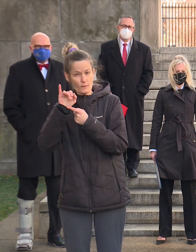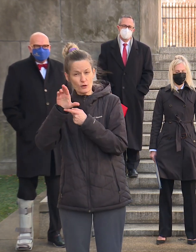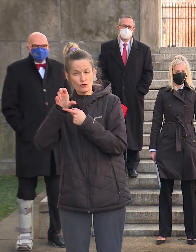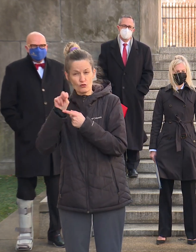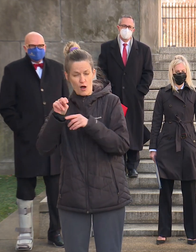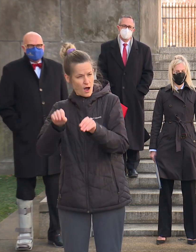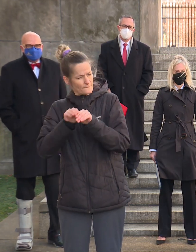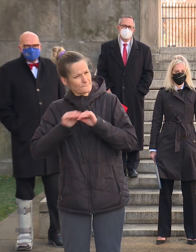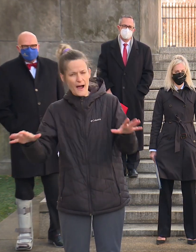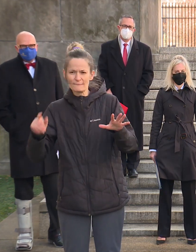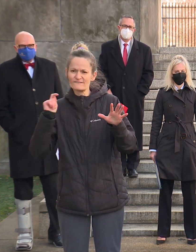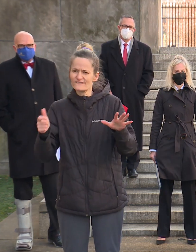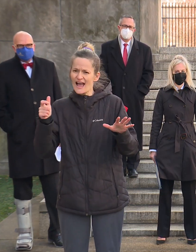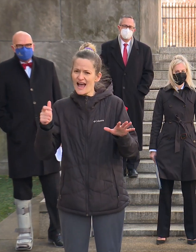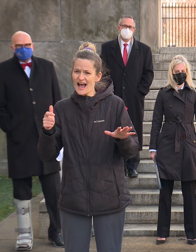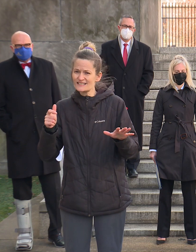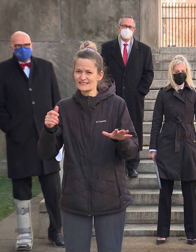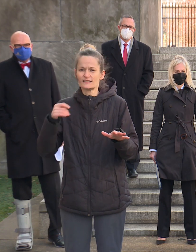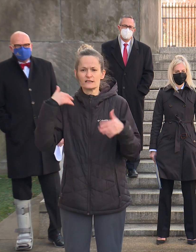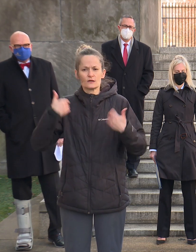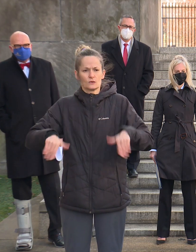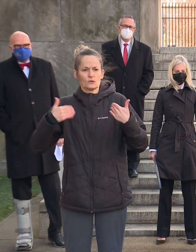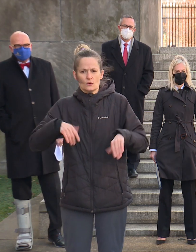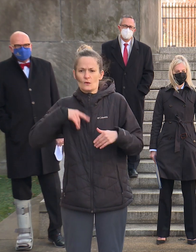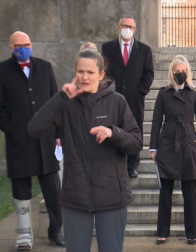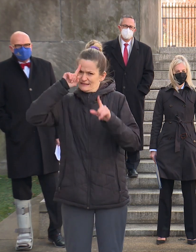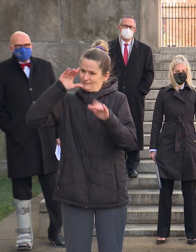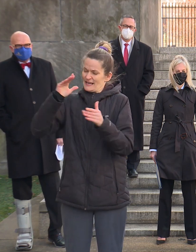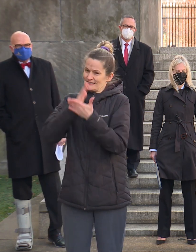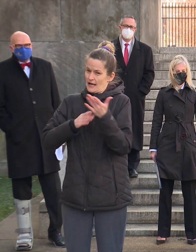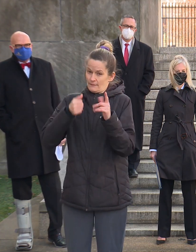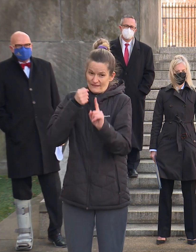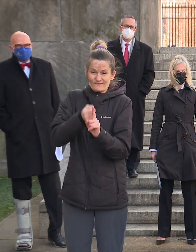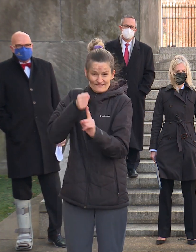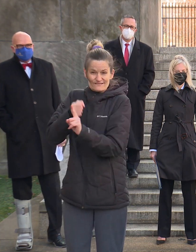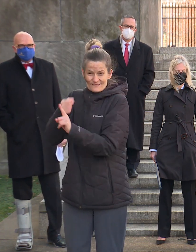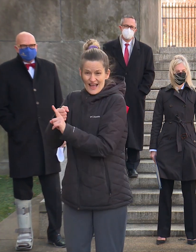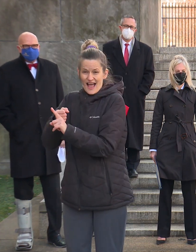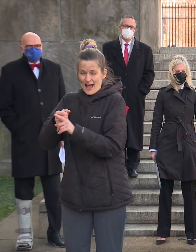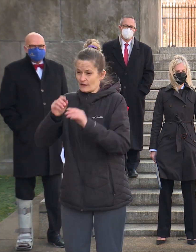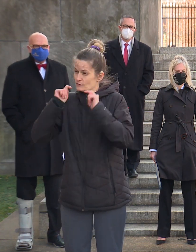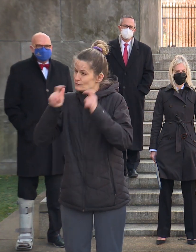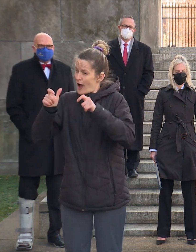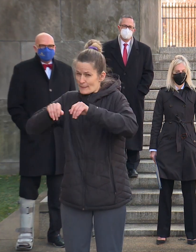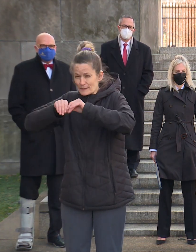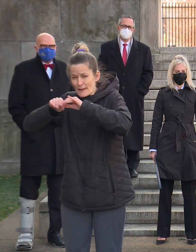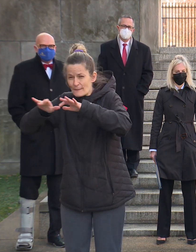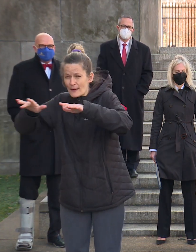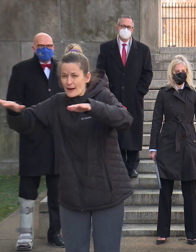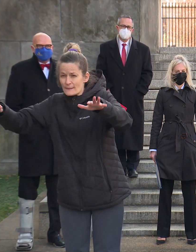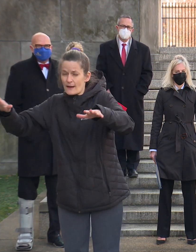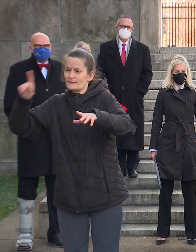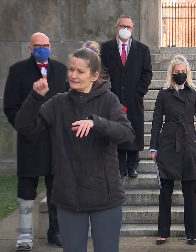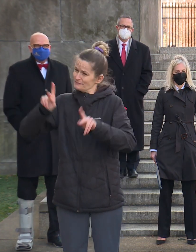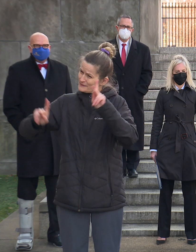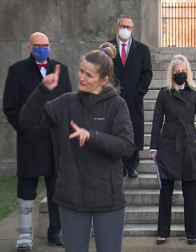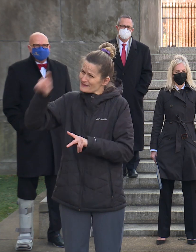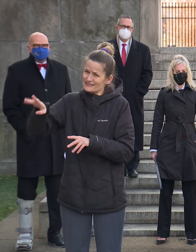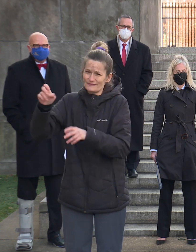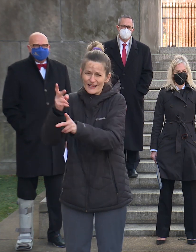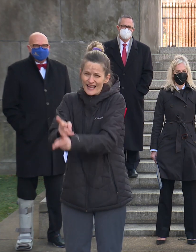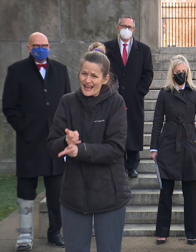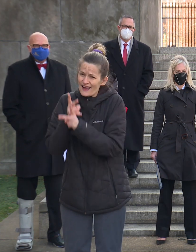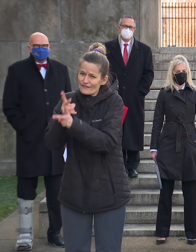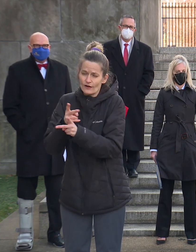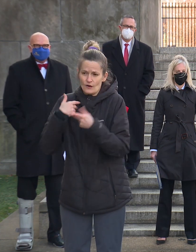intense phase of rapid virus spread that will require all of us to be more vigilant so that we don't overwhelm our hospitals, we decrease